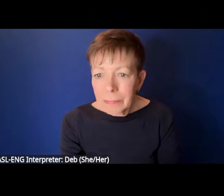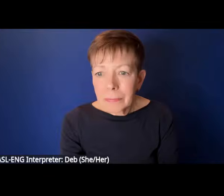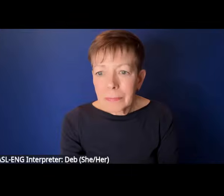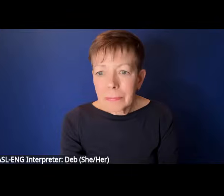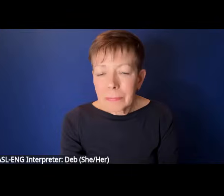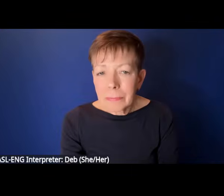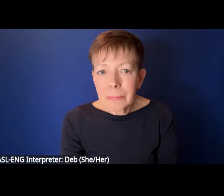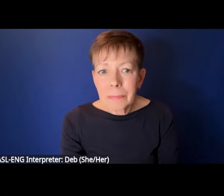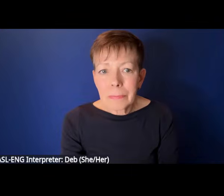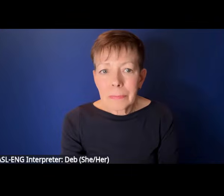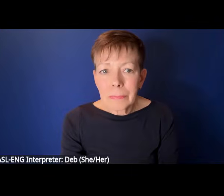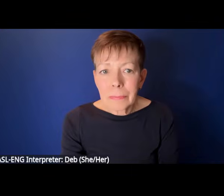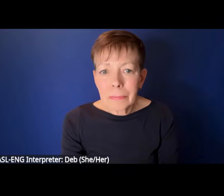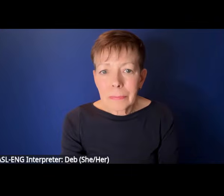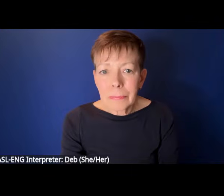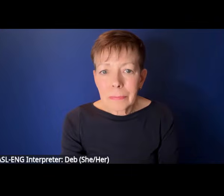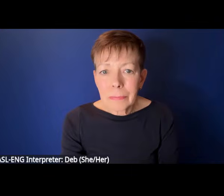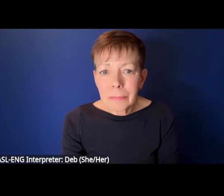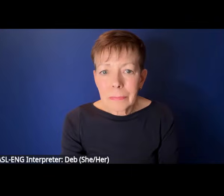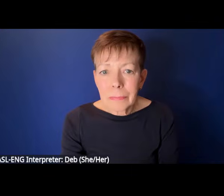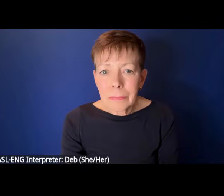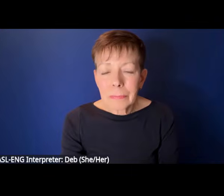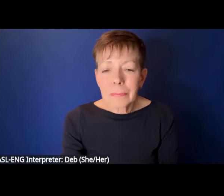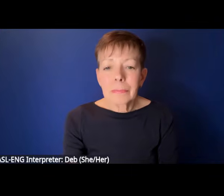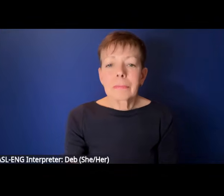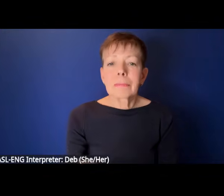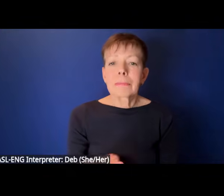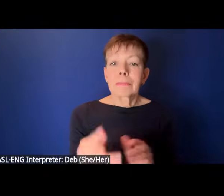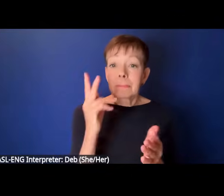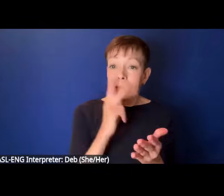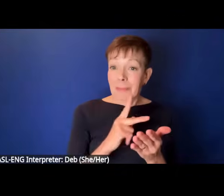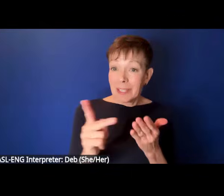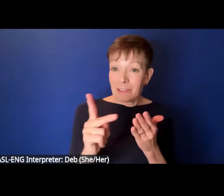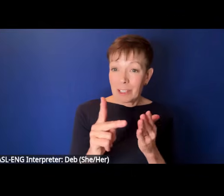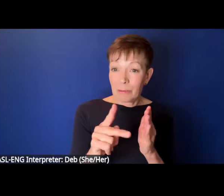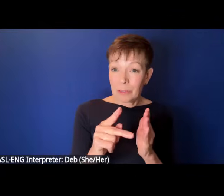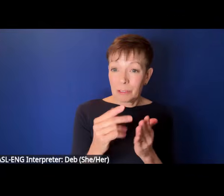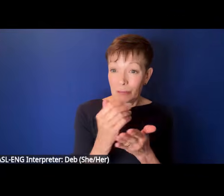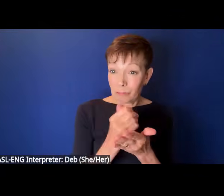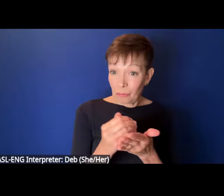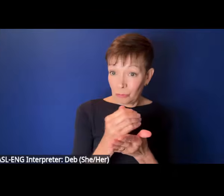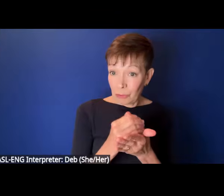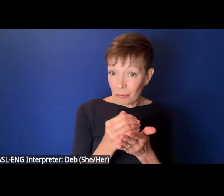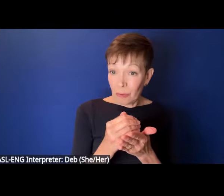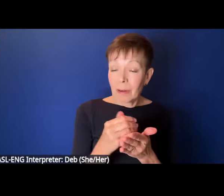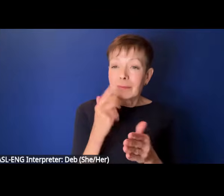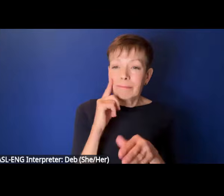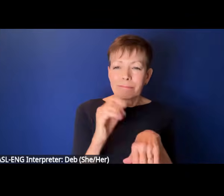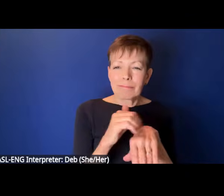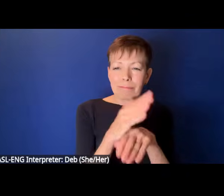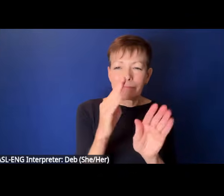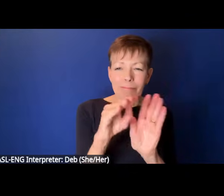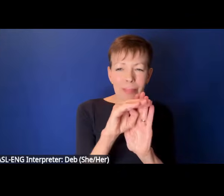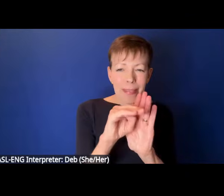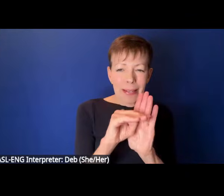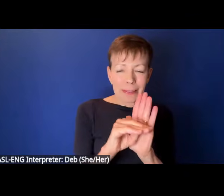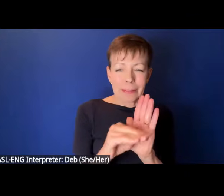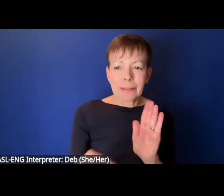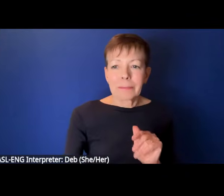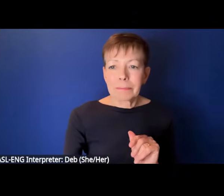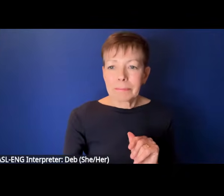Okay, Secretary Treasurer, I'm just gonna send you the list of items that we're asking